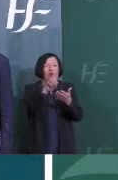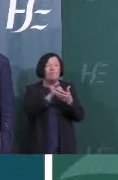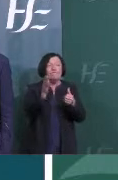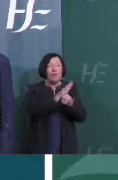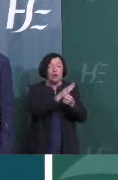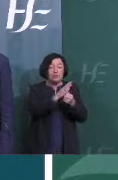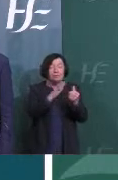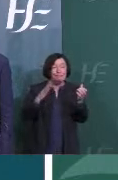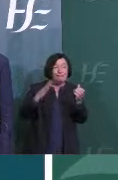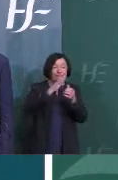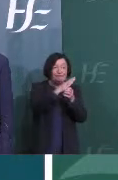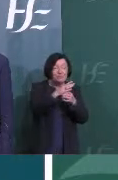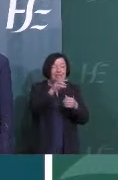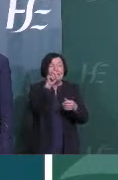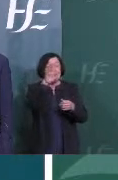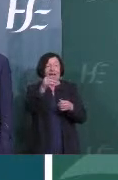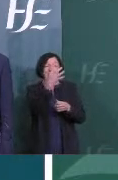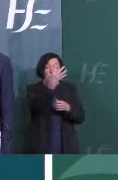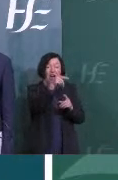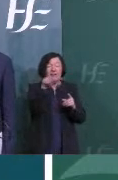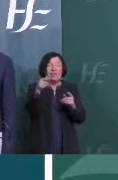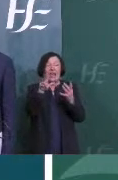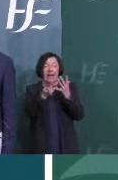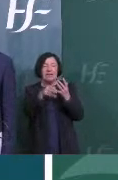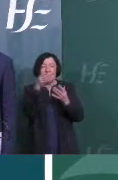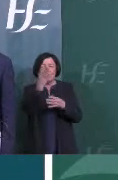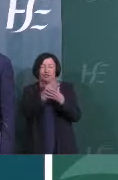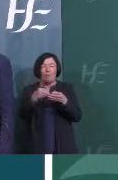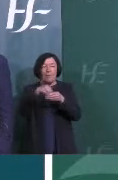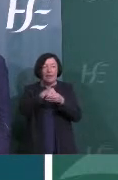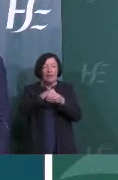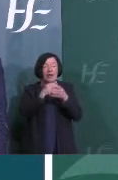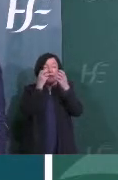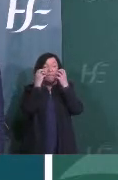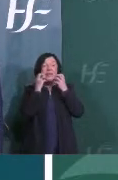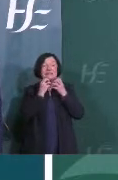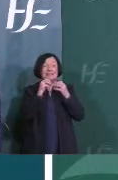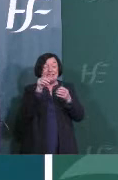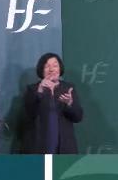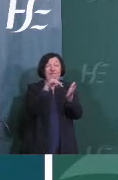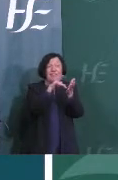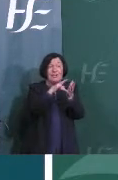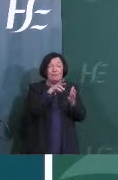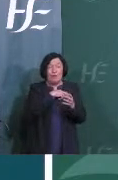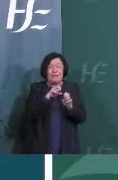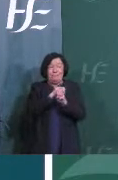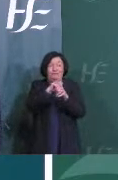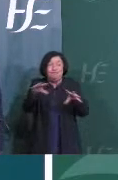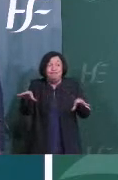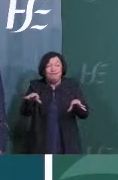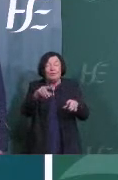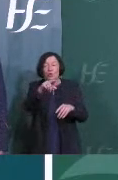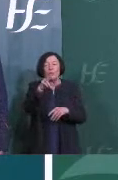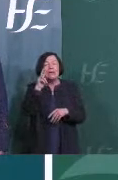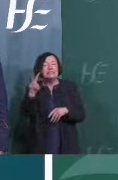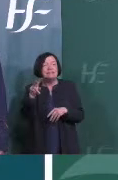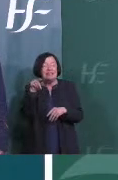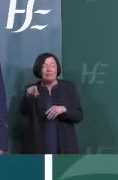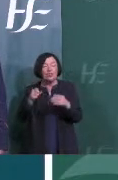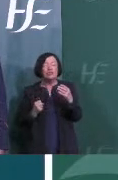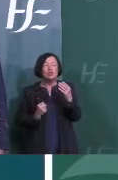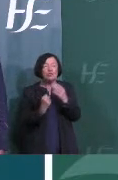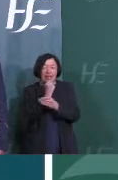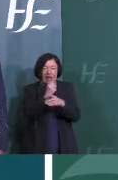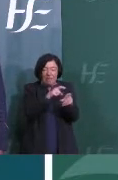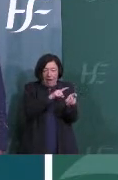wave, 3, the Delta, 5 to 8. And to give you some context, measles is 15, extremely transmissible virus. But you can see that these